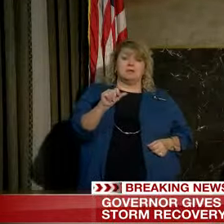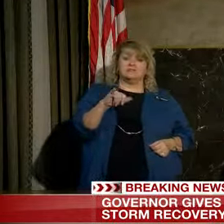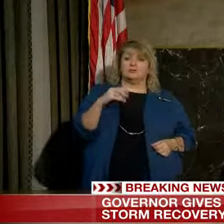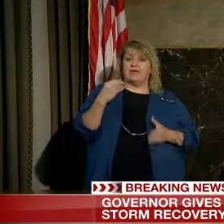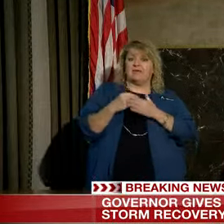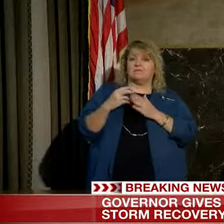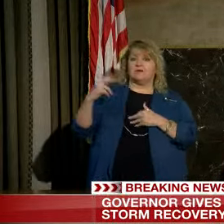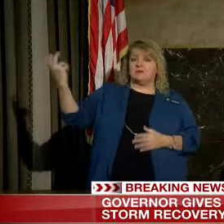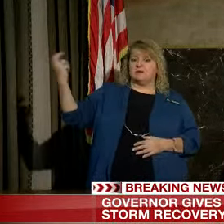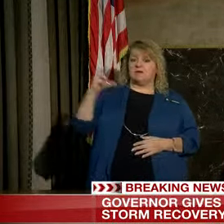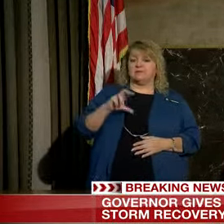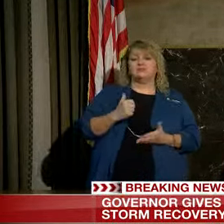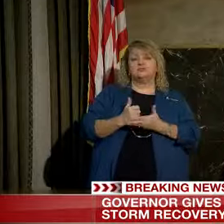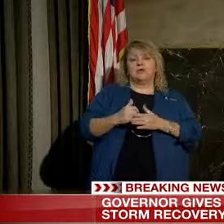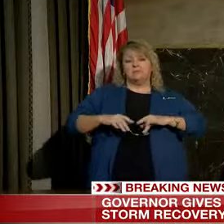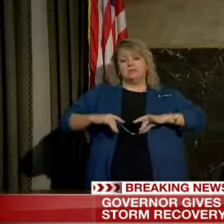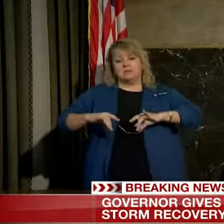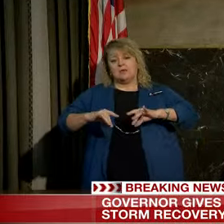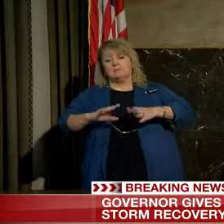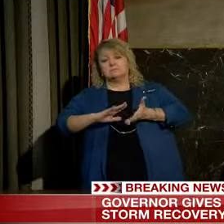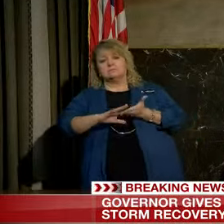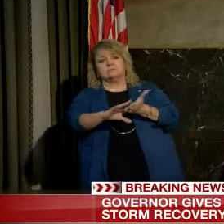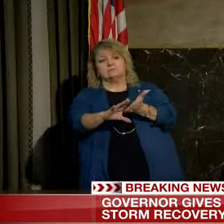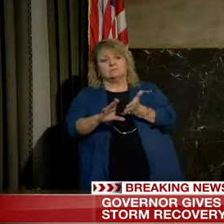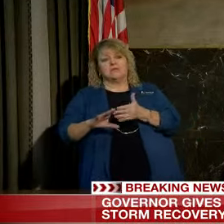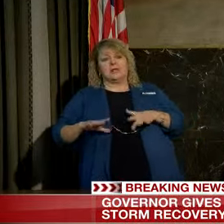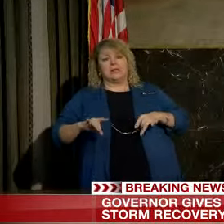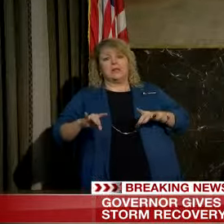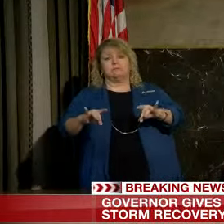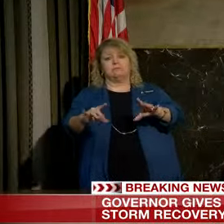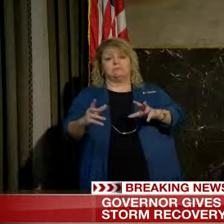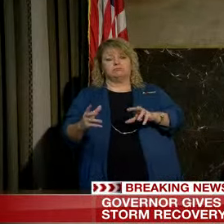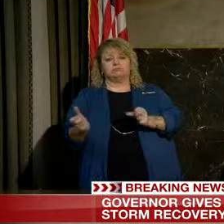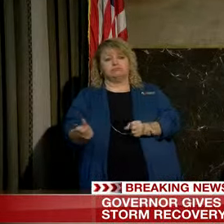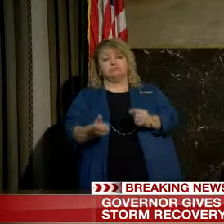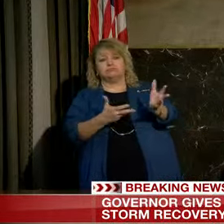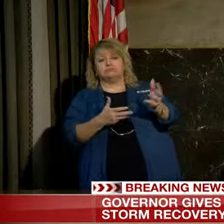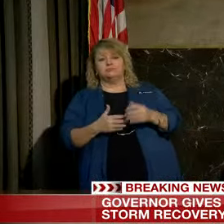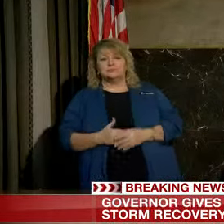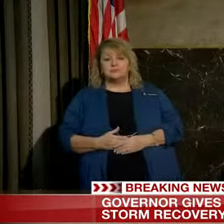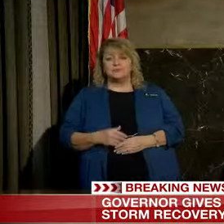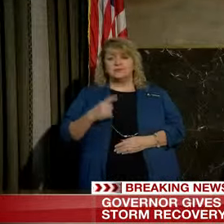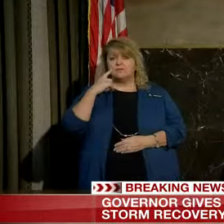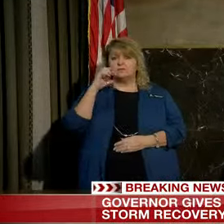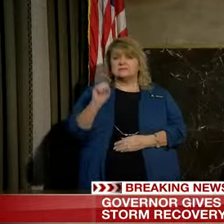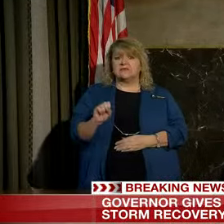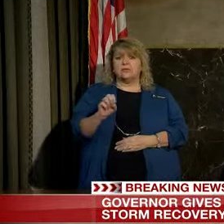relief for local governments in southwest Louisiana as well as to southeast Louisiana.